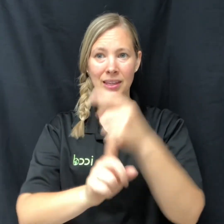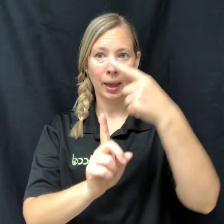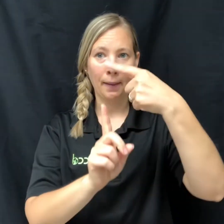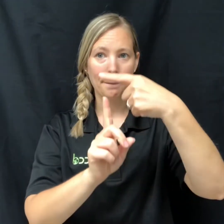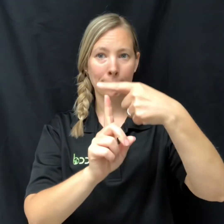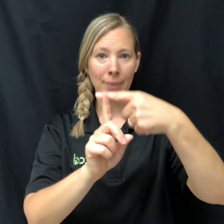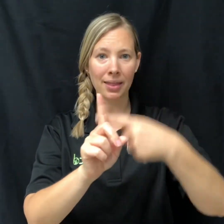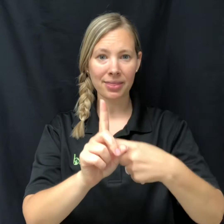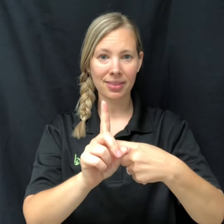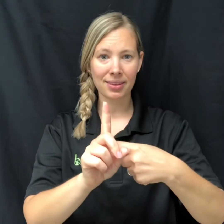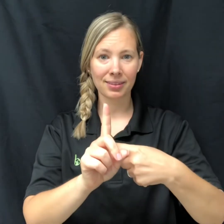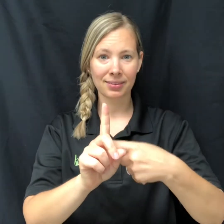Month,